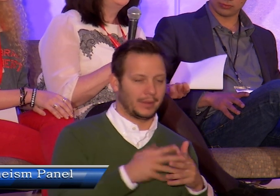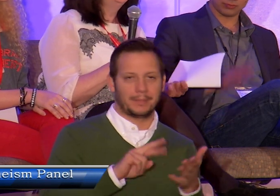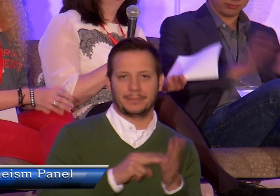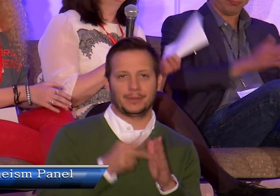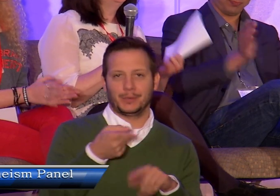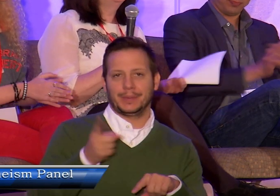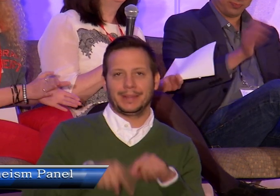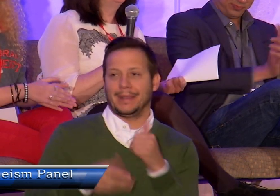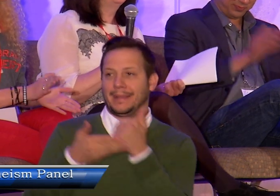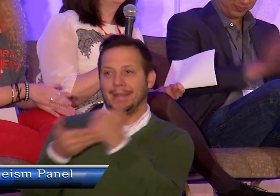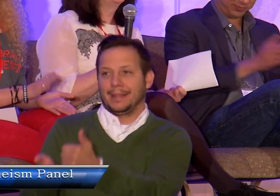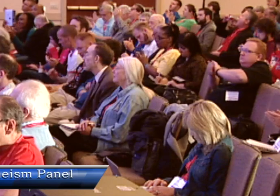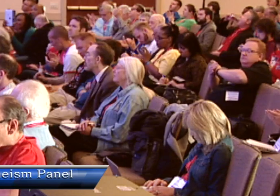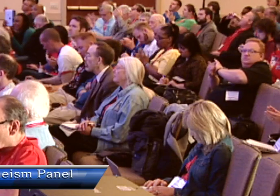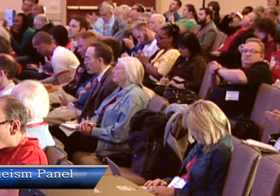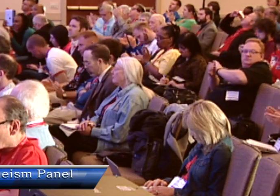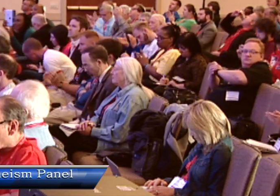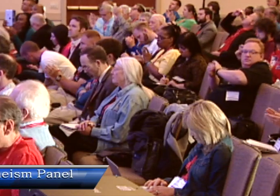Europe.